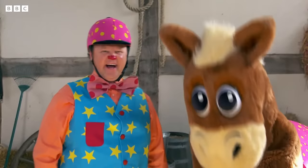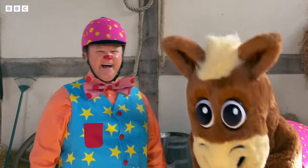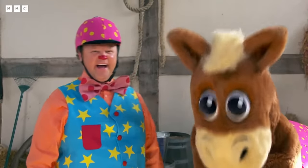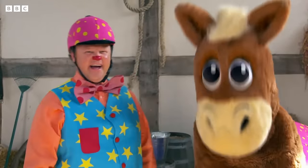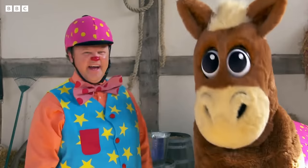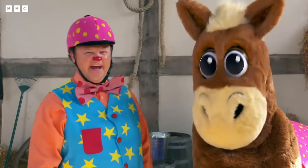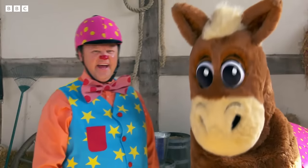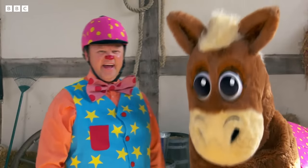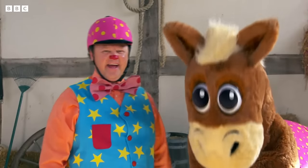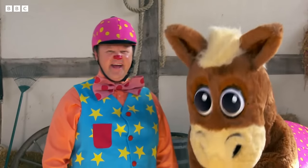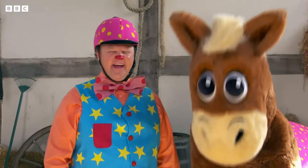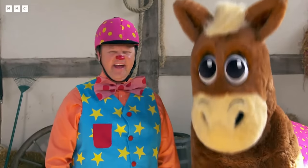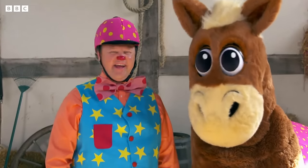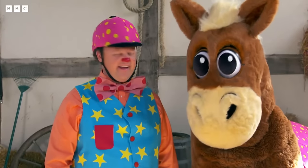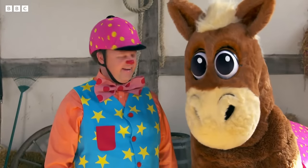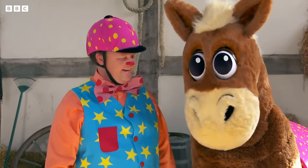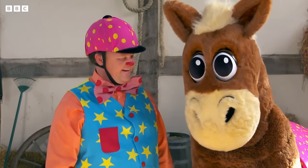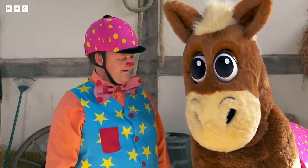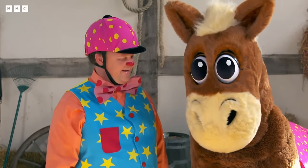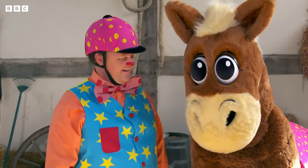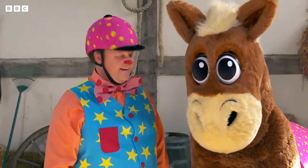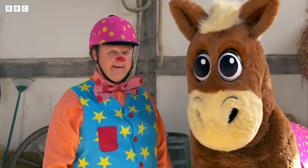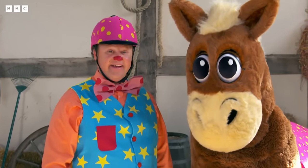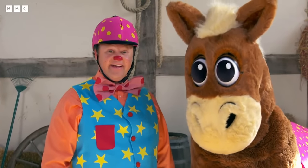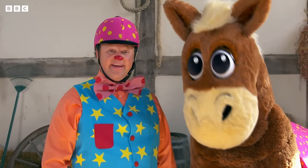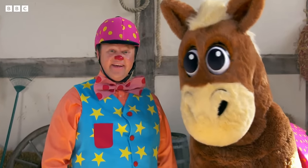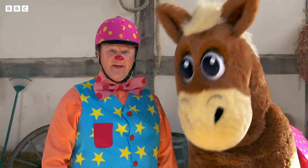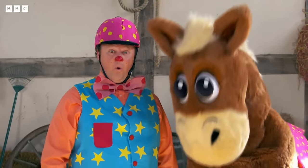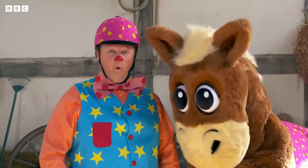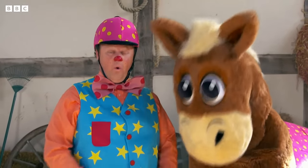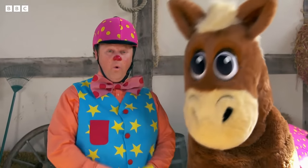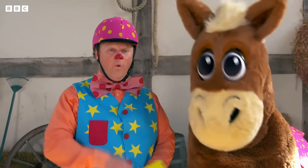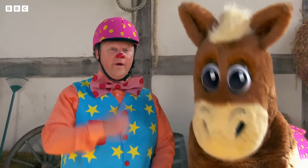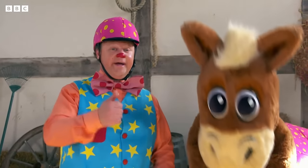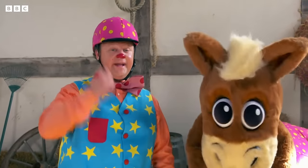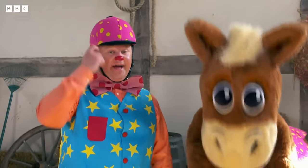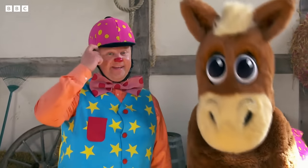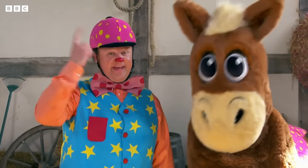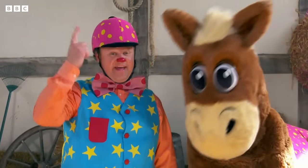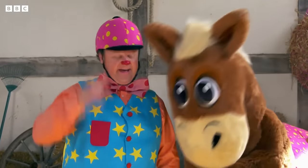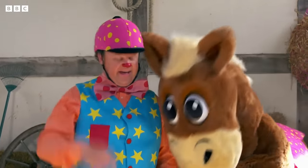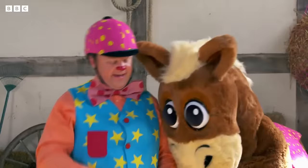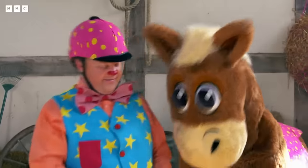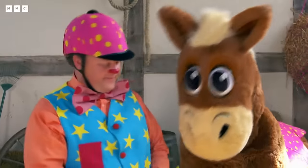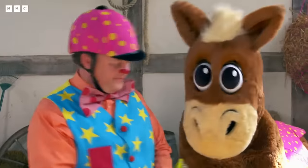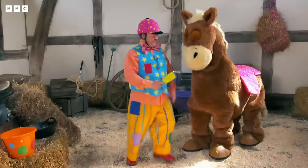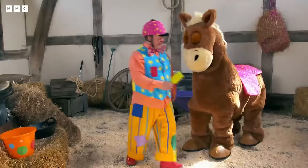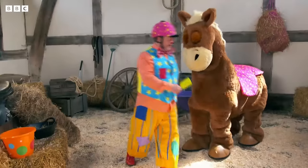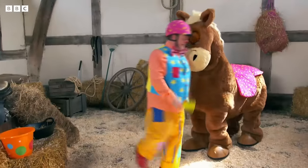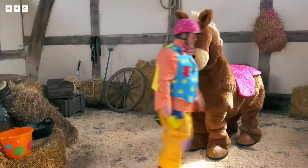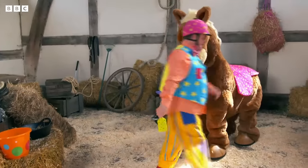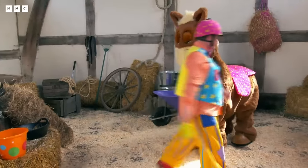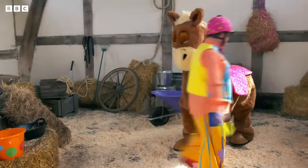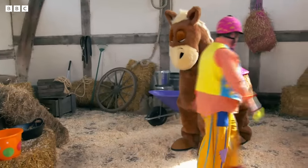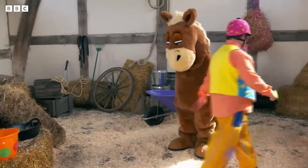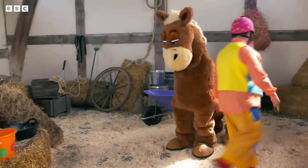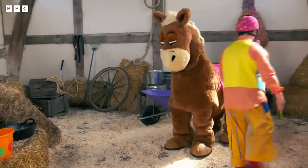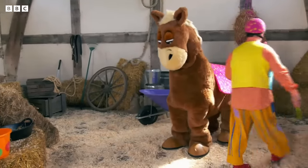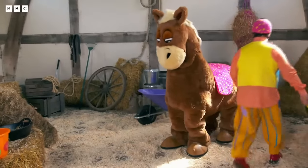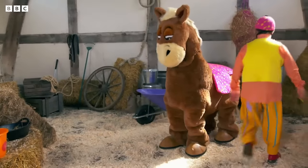Why don't you brush her tail instead, Mr. Tumble? Oh, good idea! Right, come on, Spotty, I'll brush